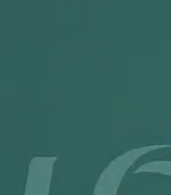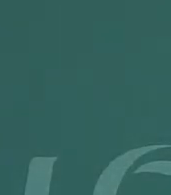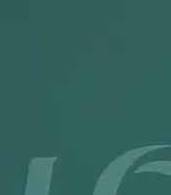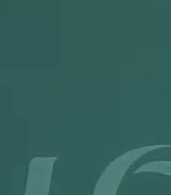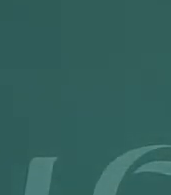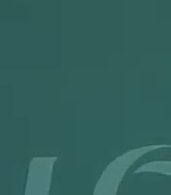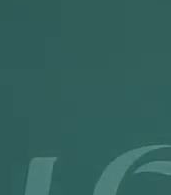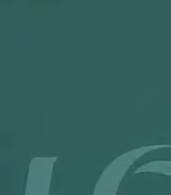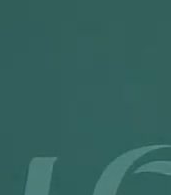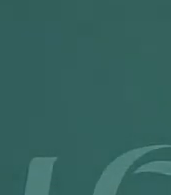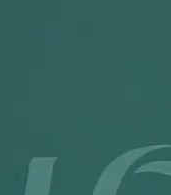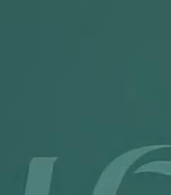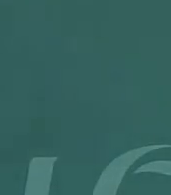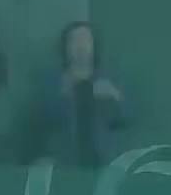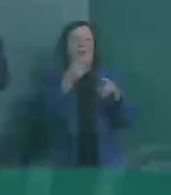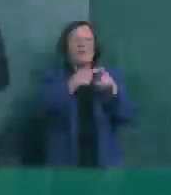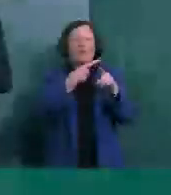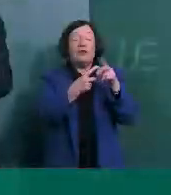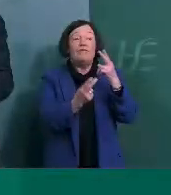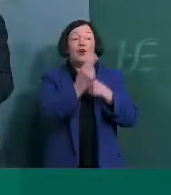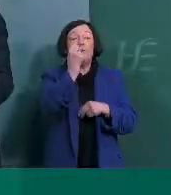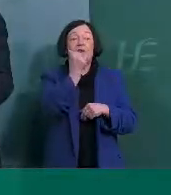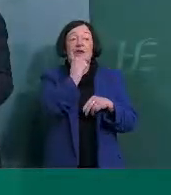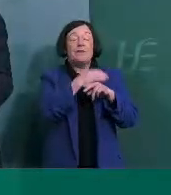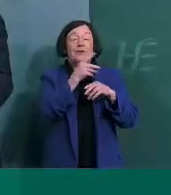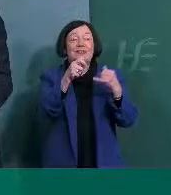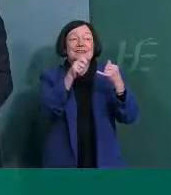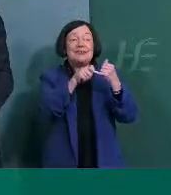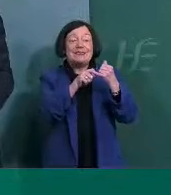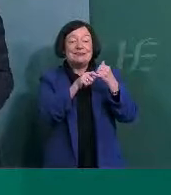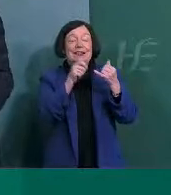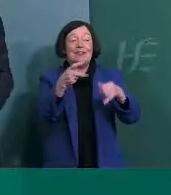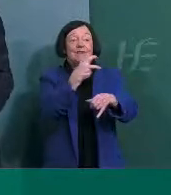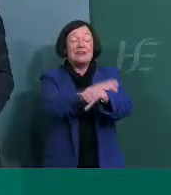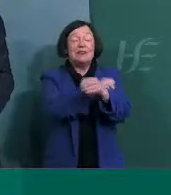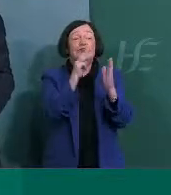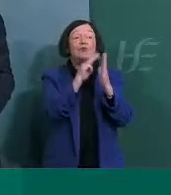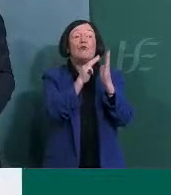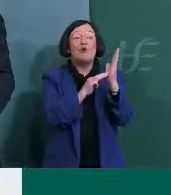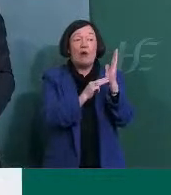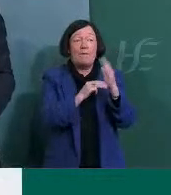Good afternoon. Just going to give you a brief update in relation to the testing and the vaccination programme.